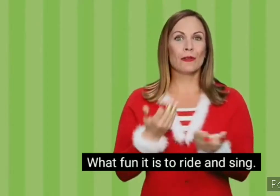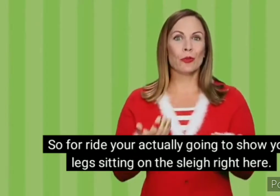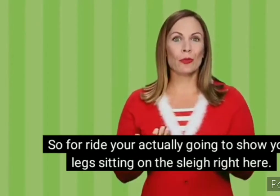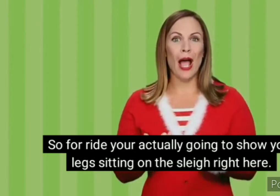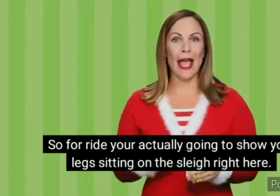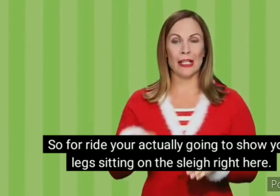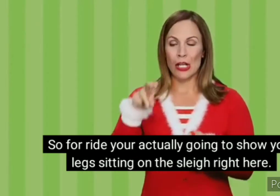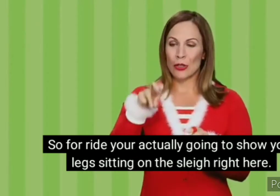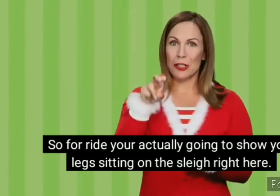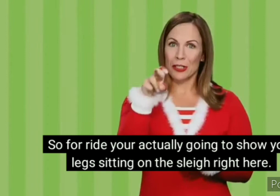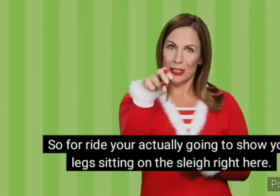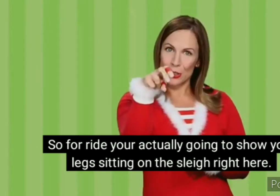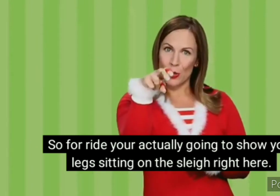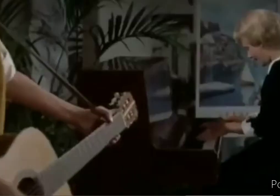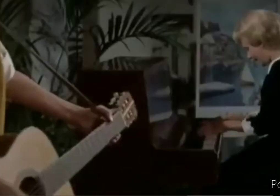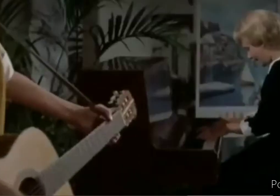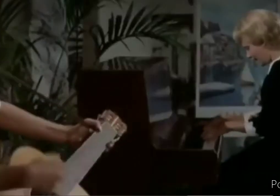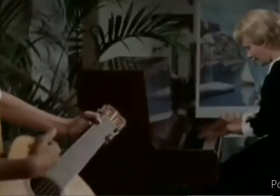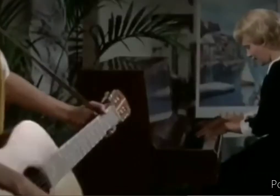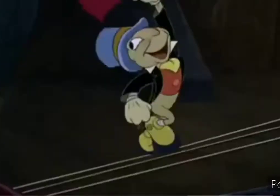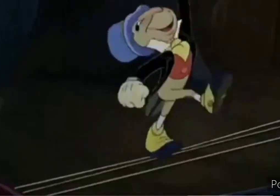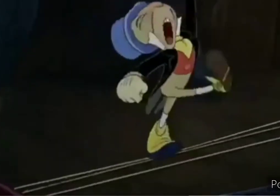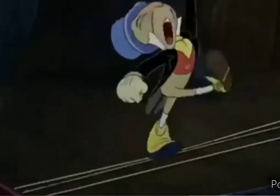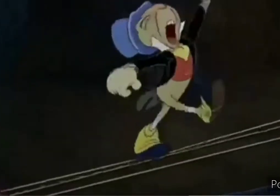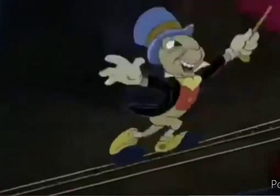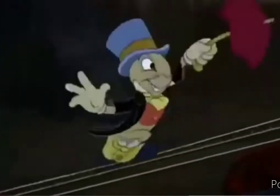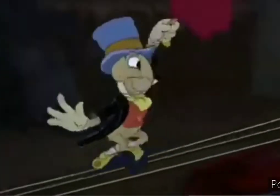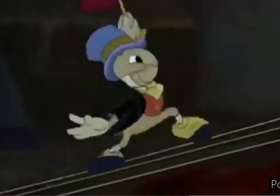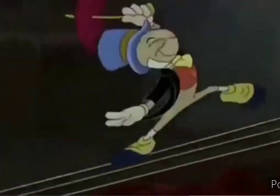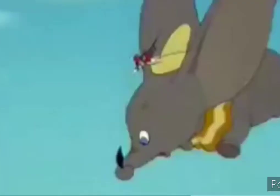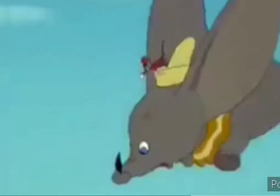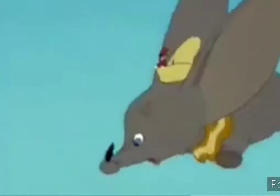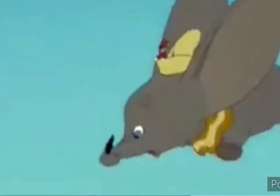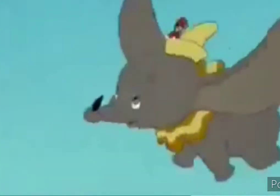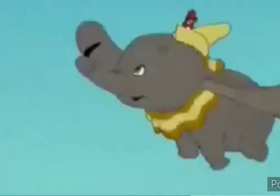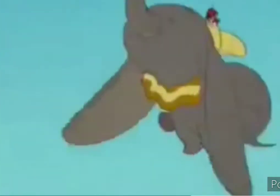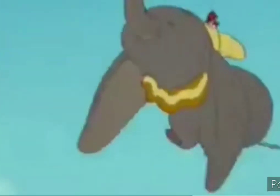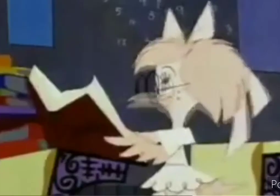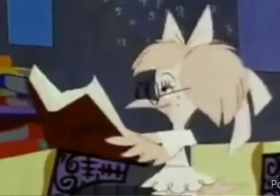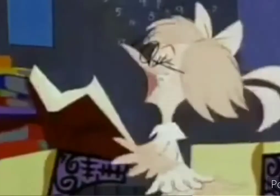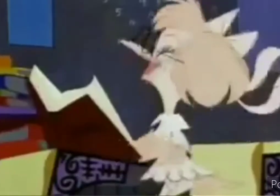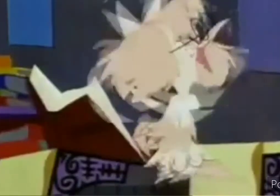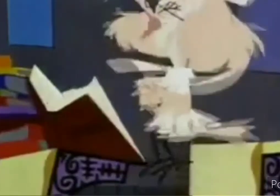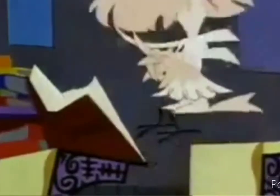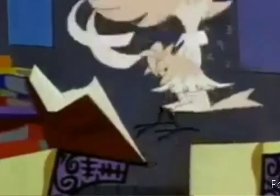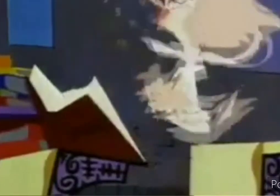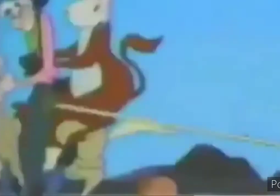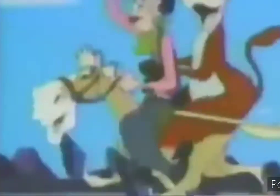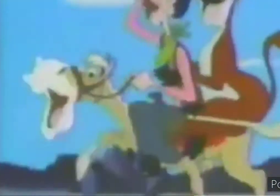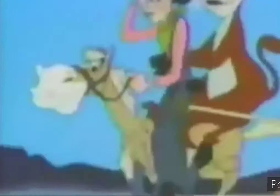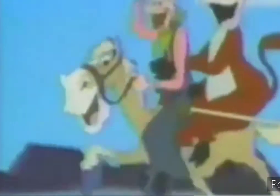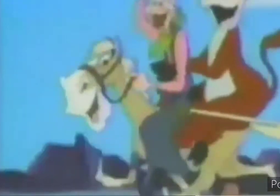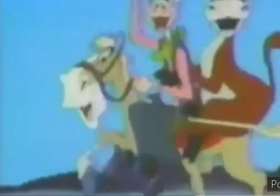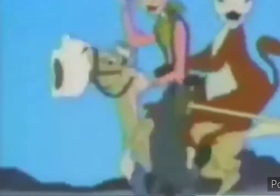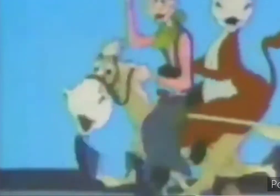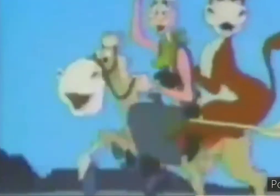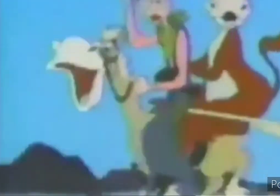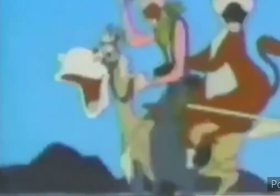duke of soul. The fake, he can play the links on the spirit. Come cracking up the black fish, he sings his belt and his front. They